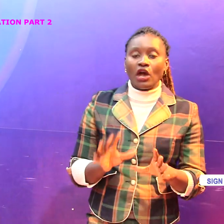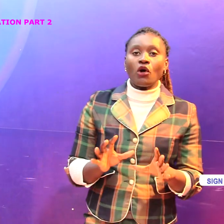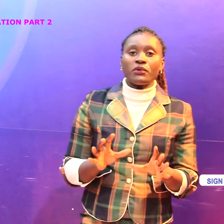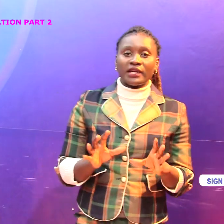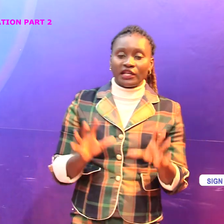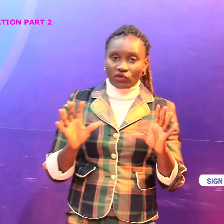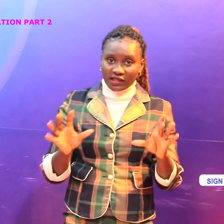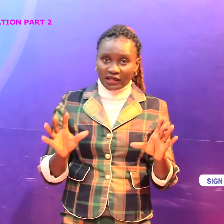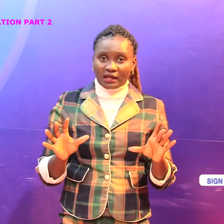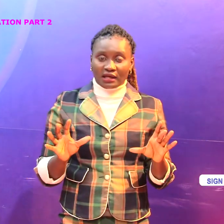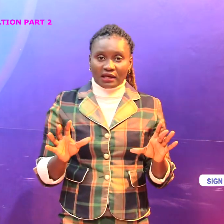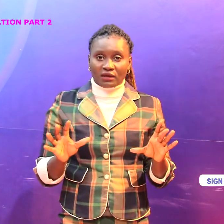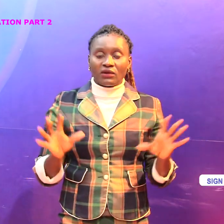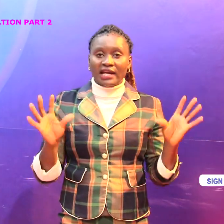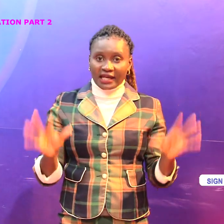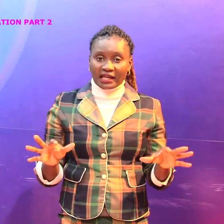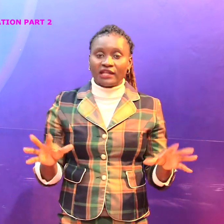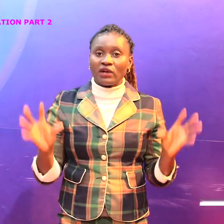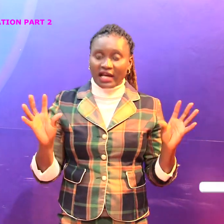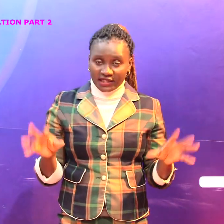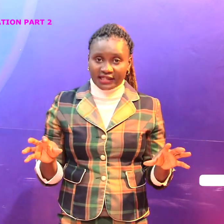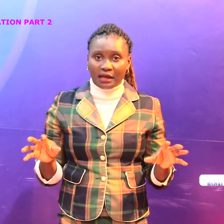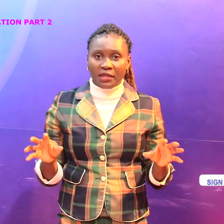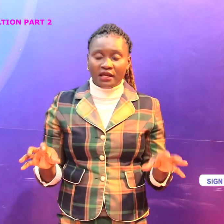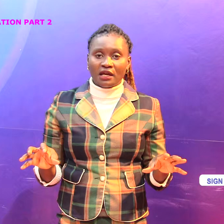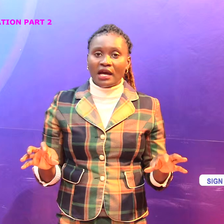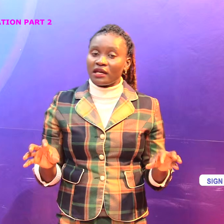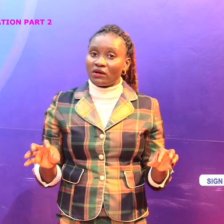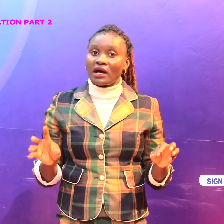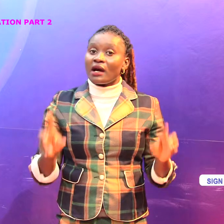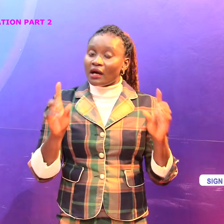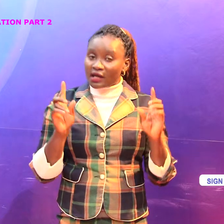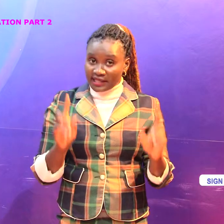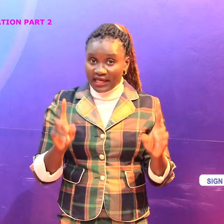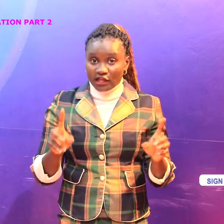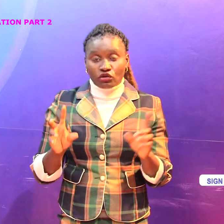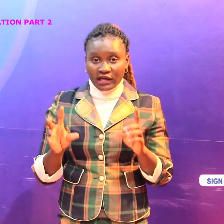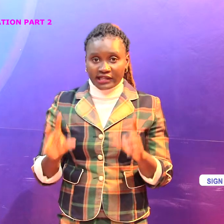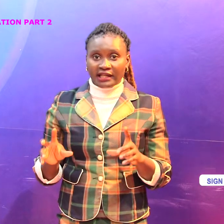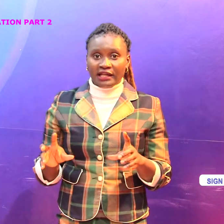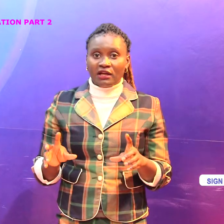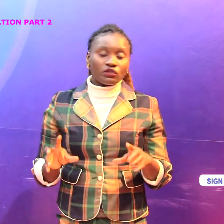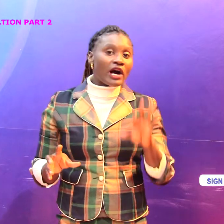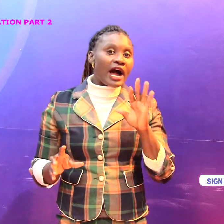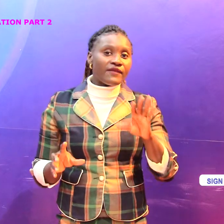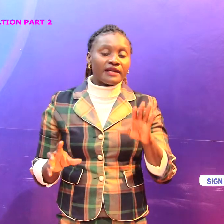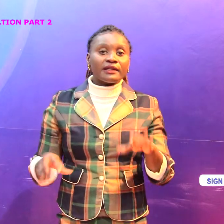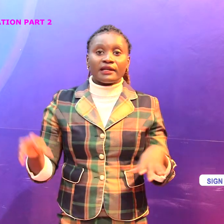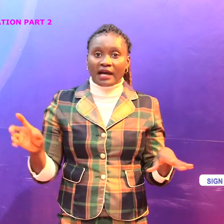hope you are really learning and you are catching something and you are signing correctly. Having